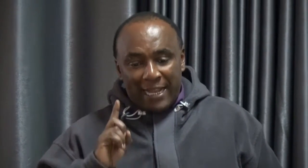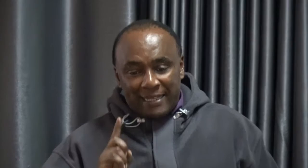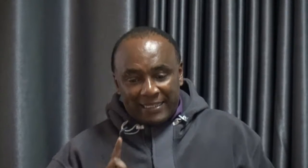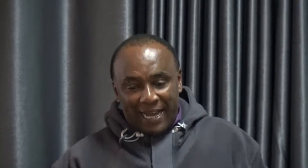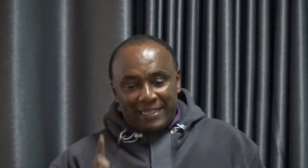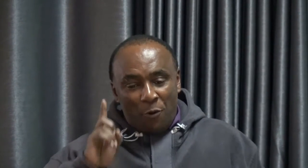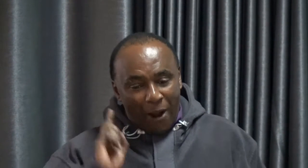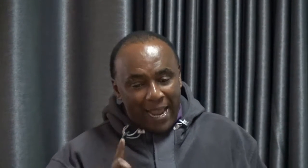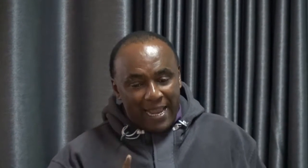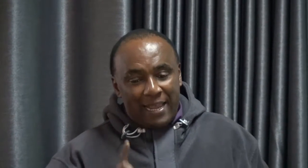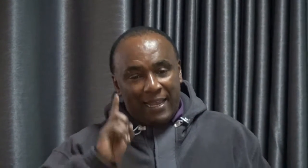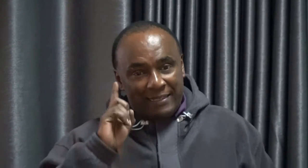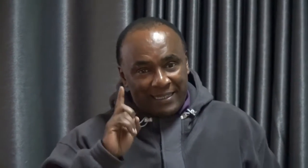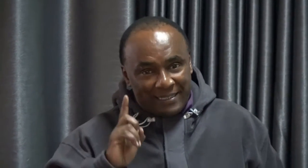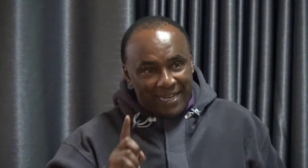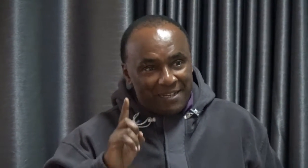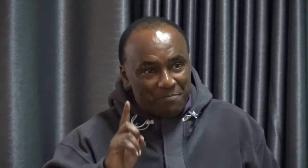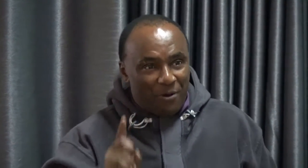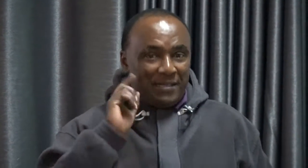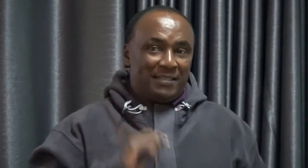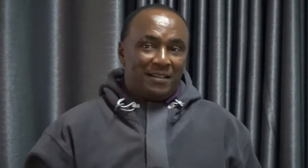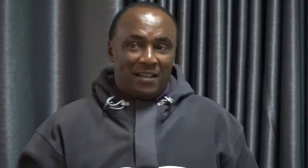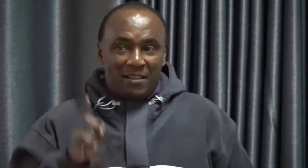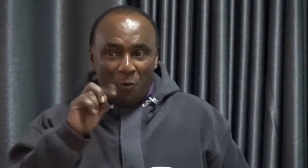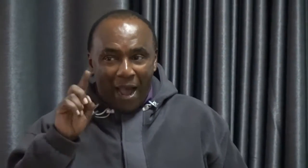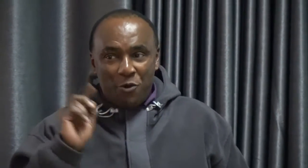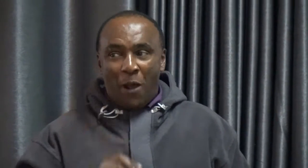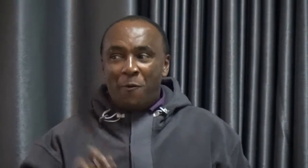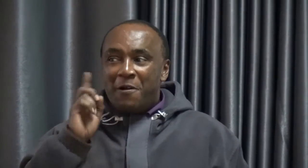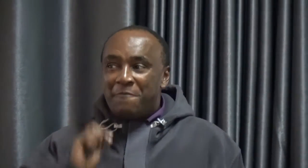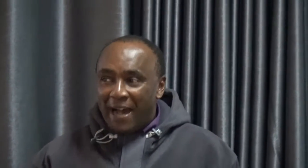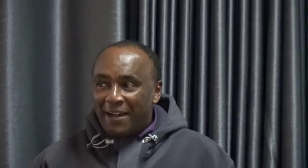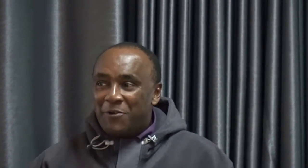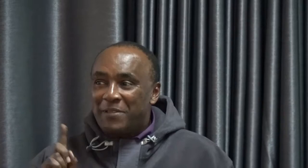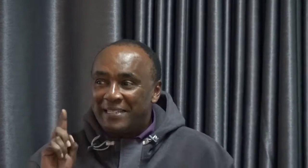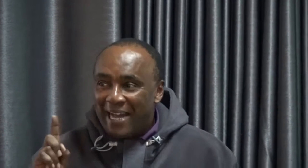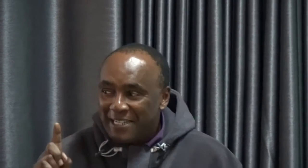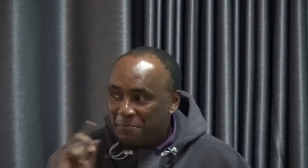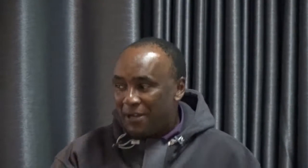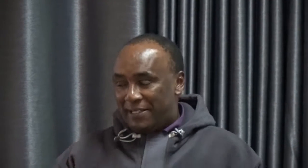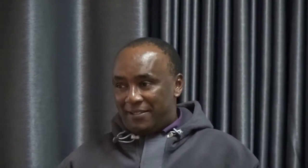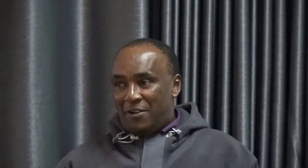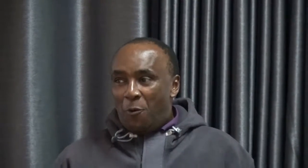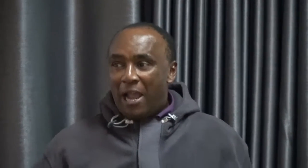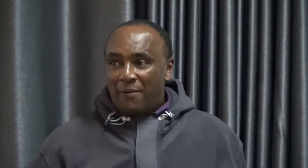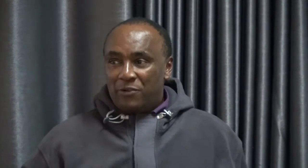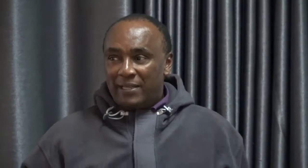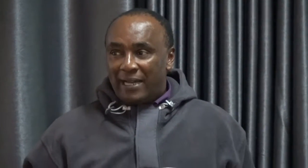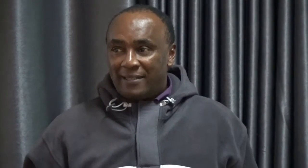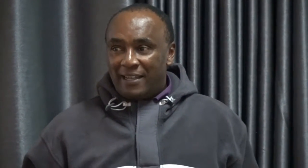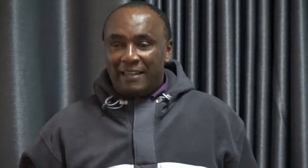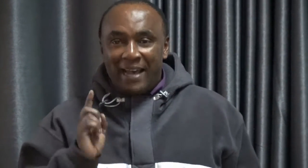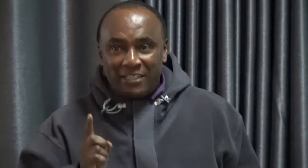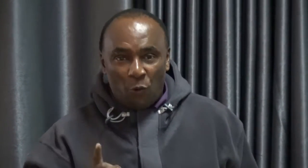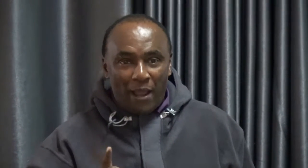Why is the starting point? The word why will refer to the starting point. Why are we doing